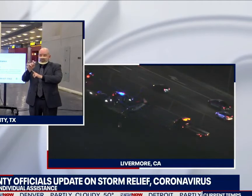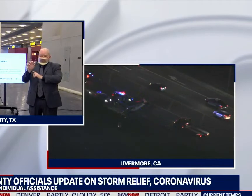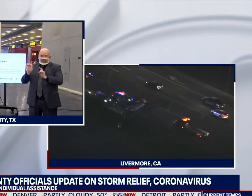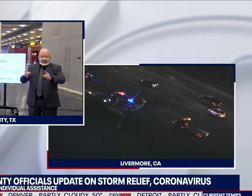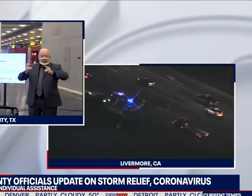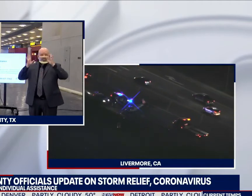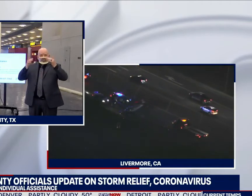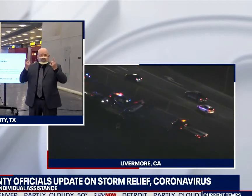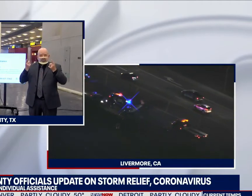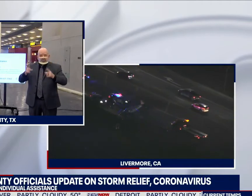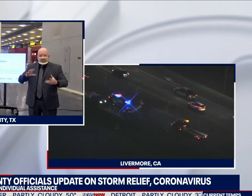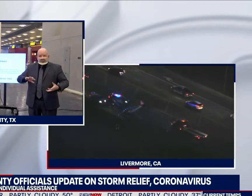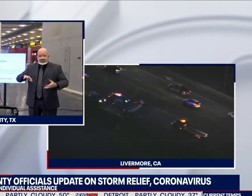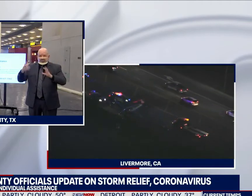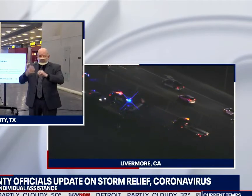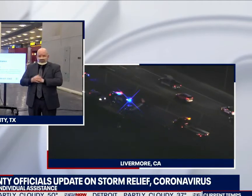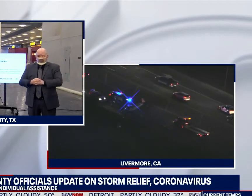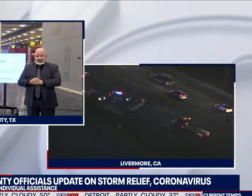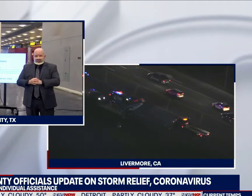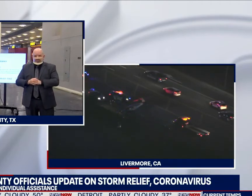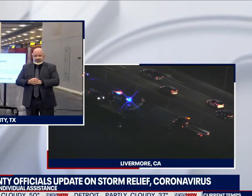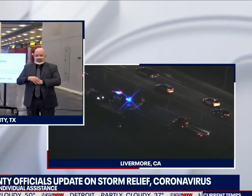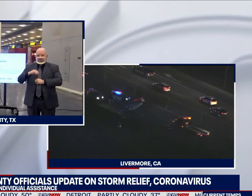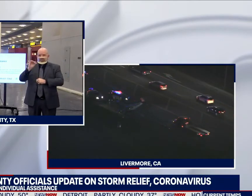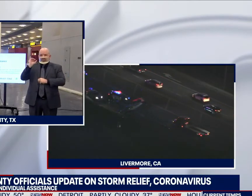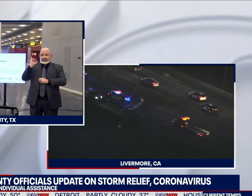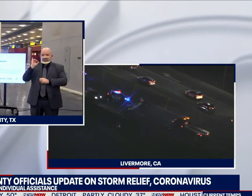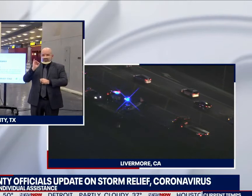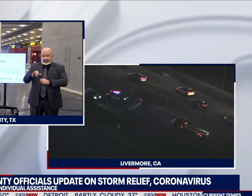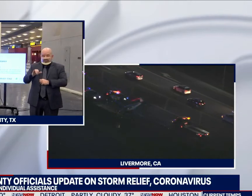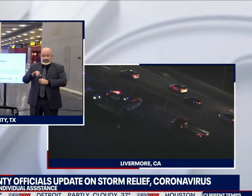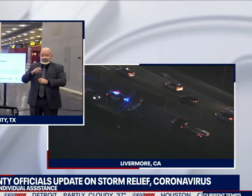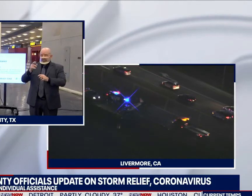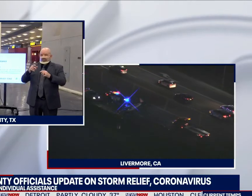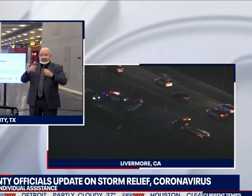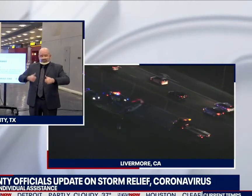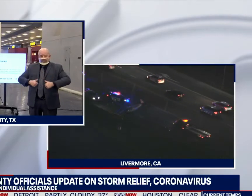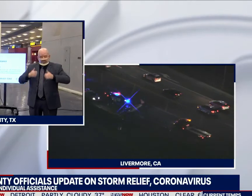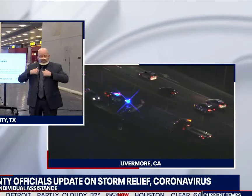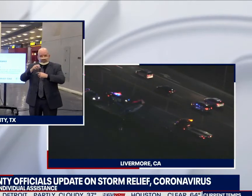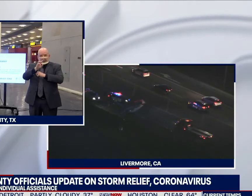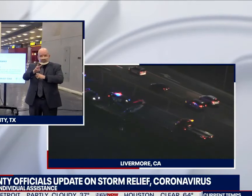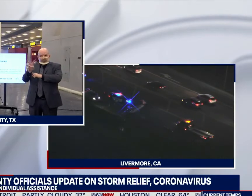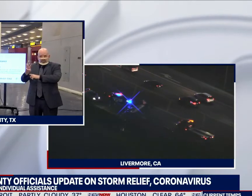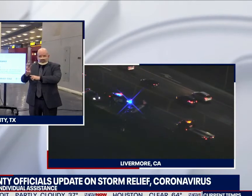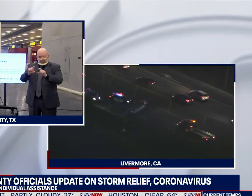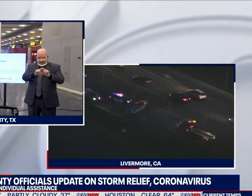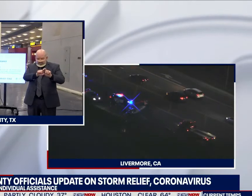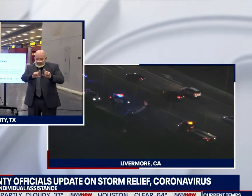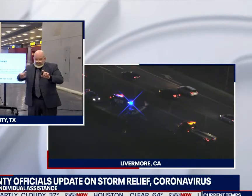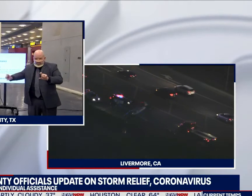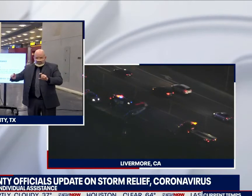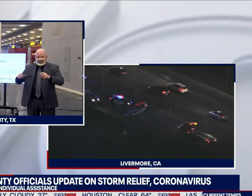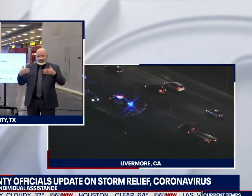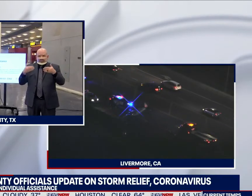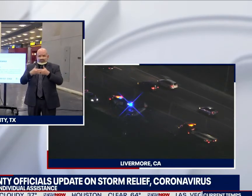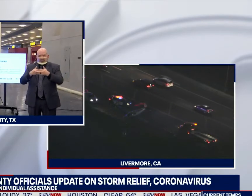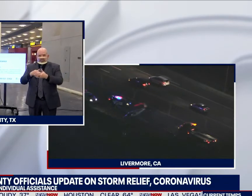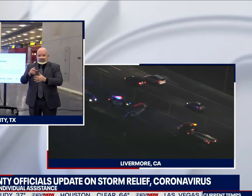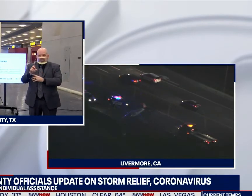is where you can uh apply and check the status of your application. Or you may call FEMA